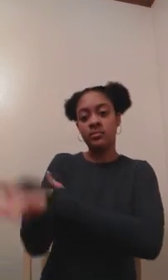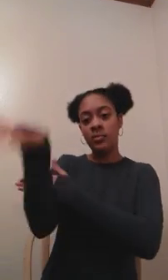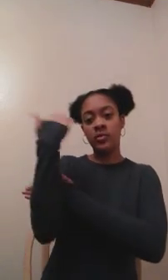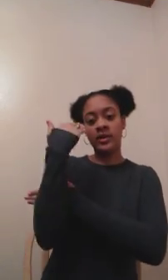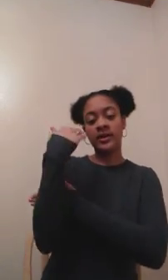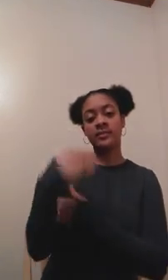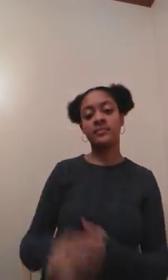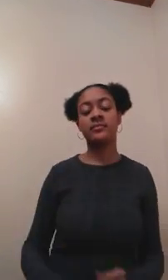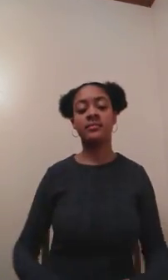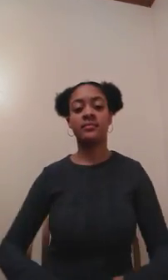morning,